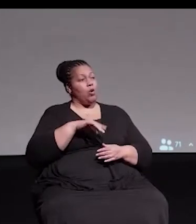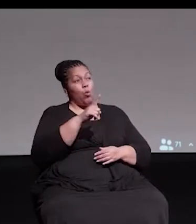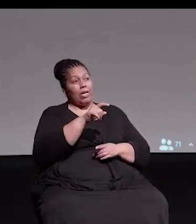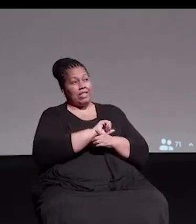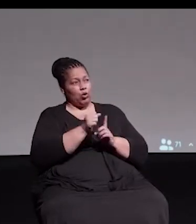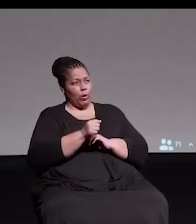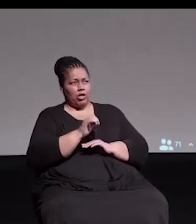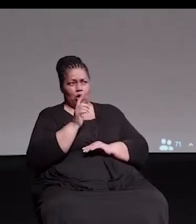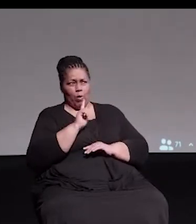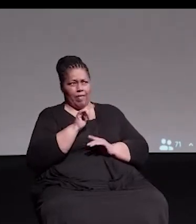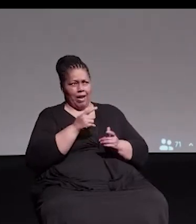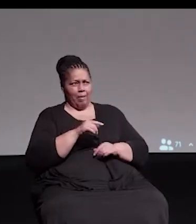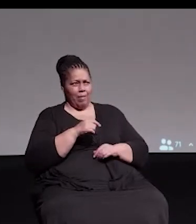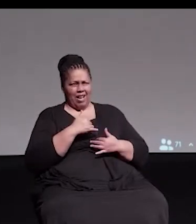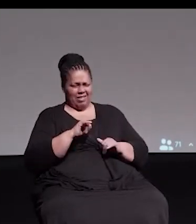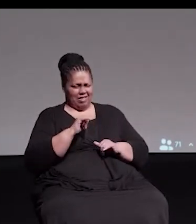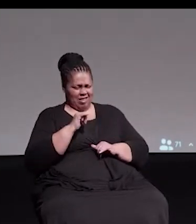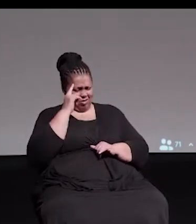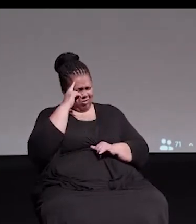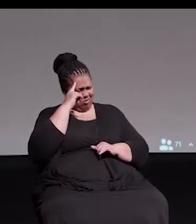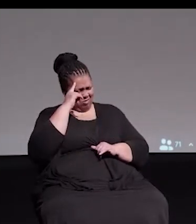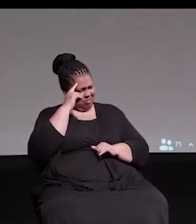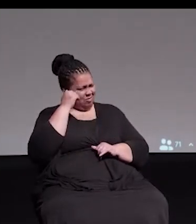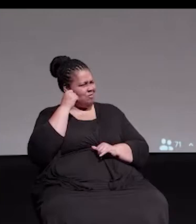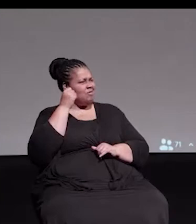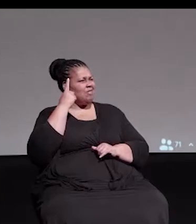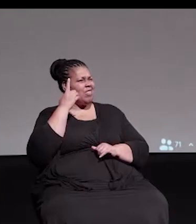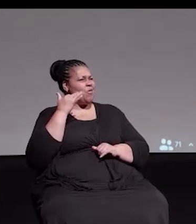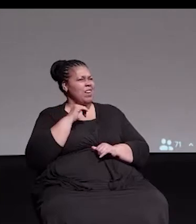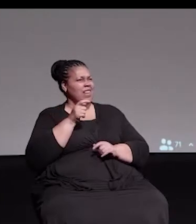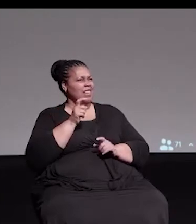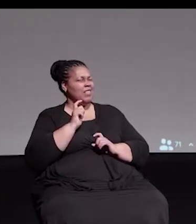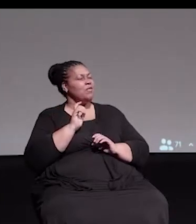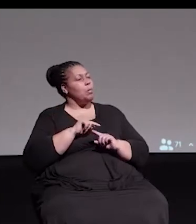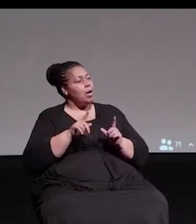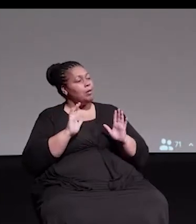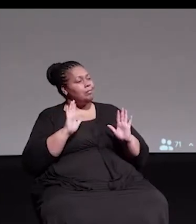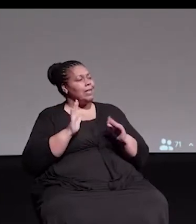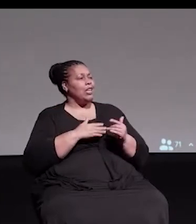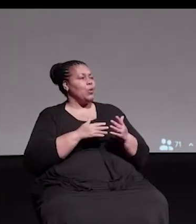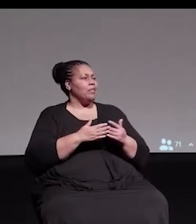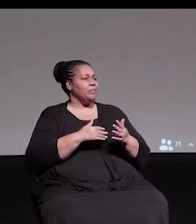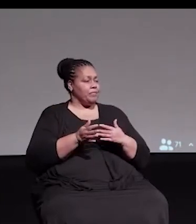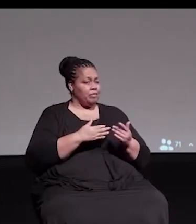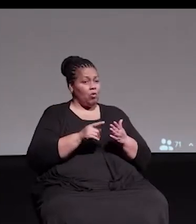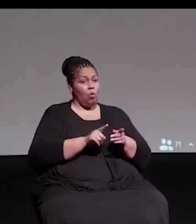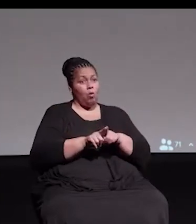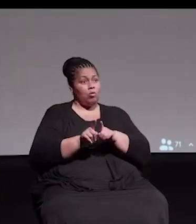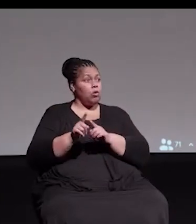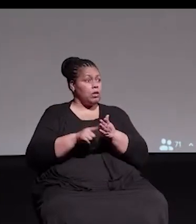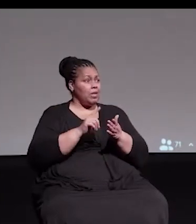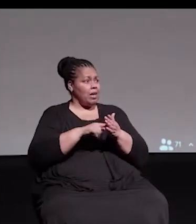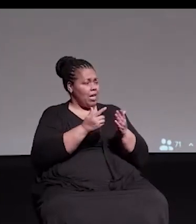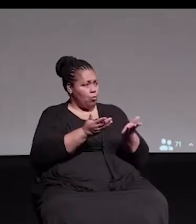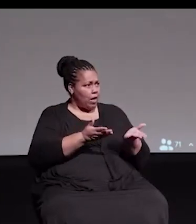know why. But yeah, and I also sometimes have recommended